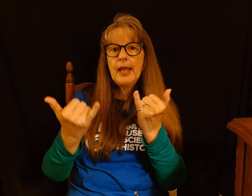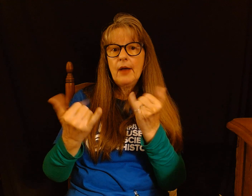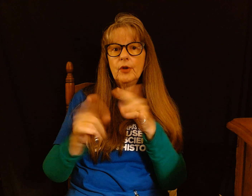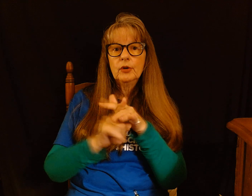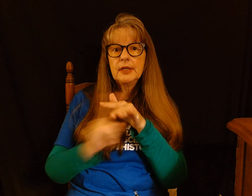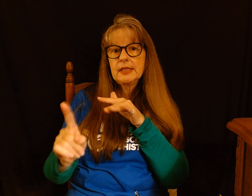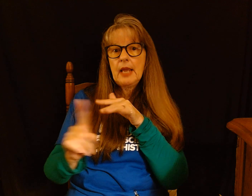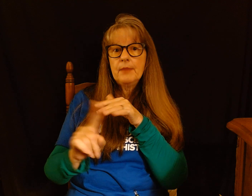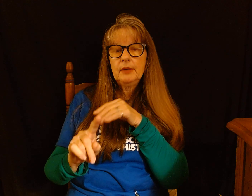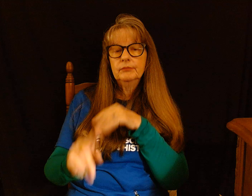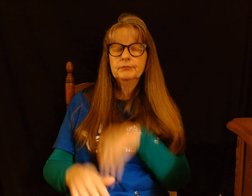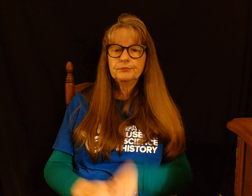they're escaping.